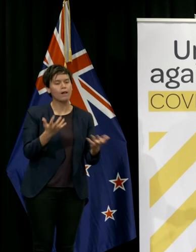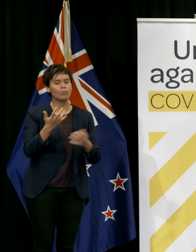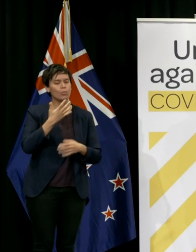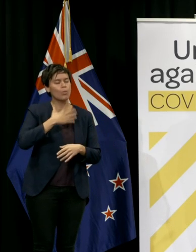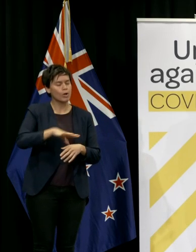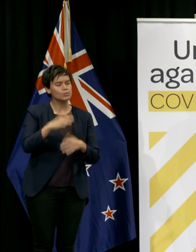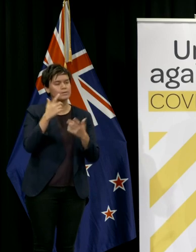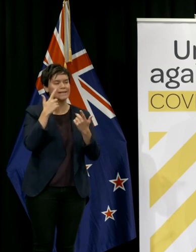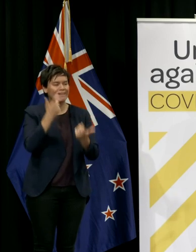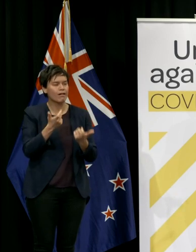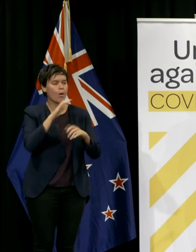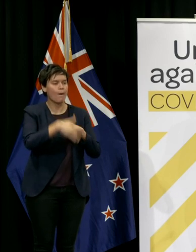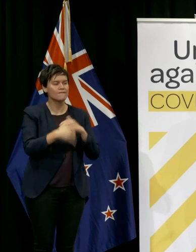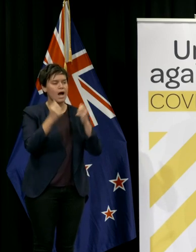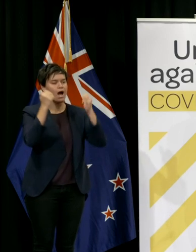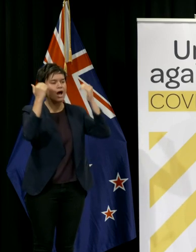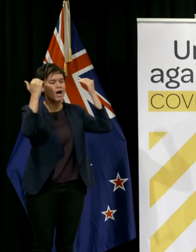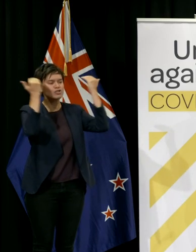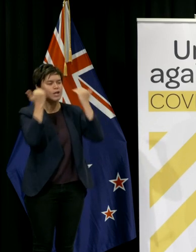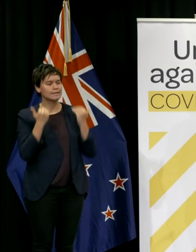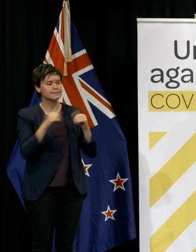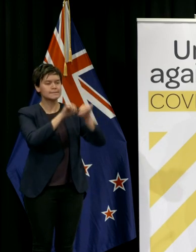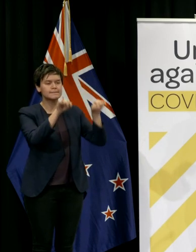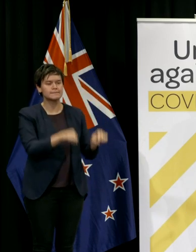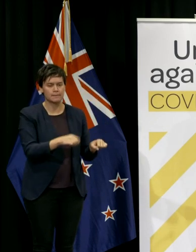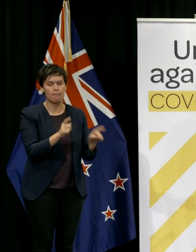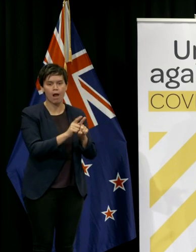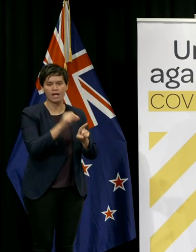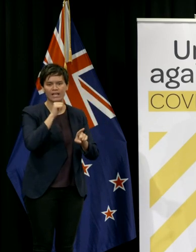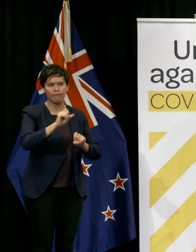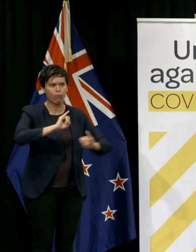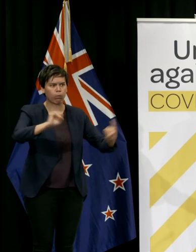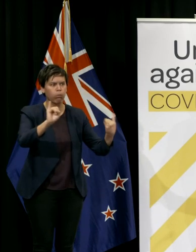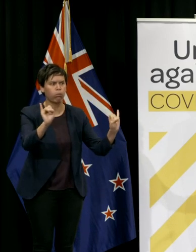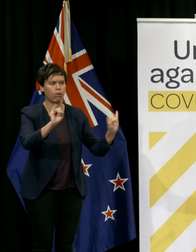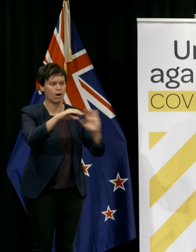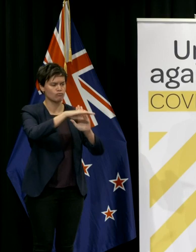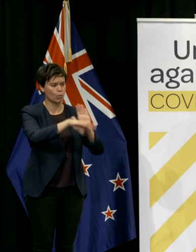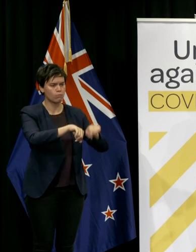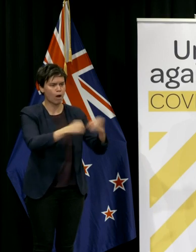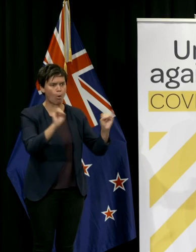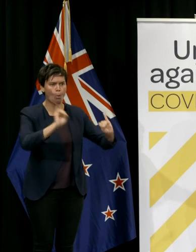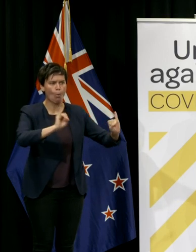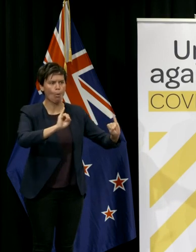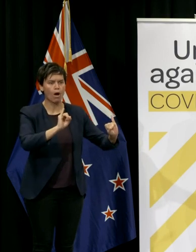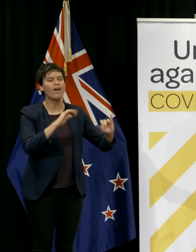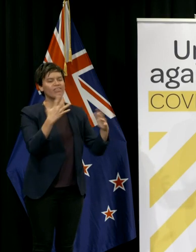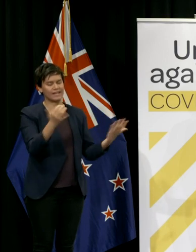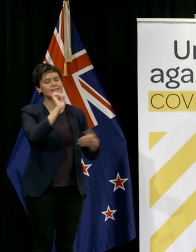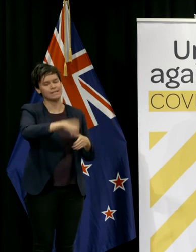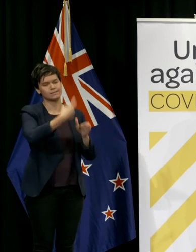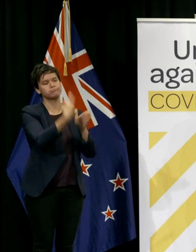justice system. So serious breaches and prolific breaches will be